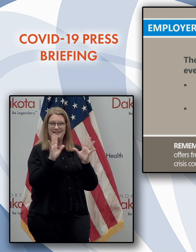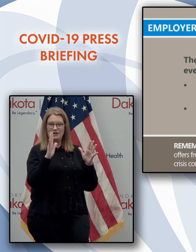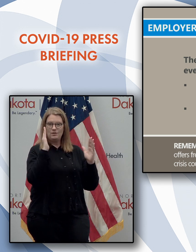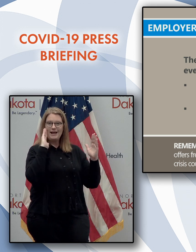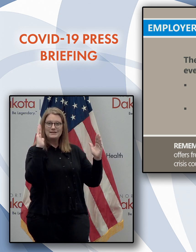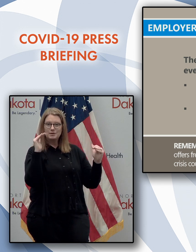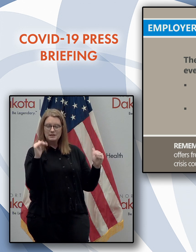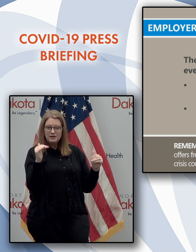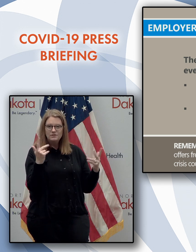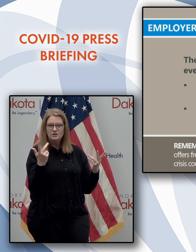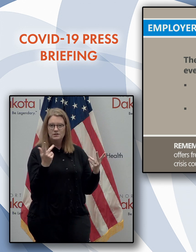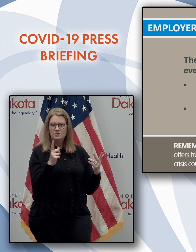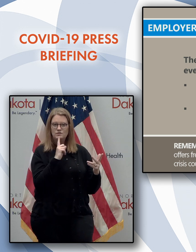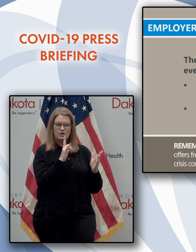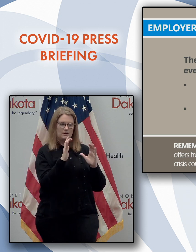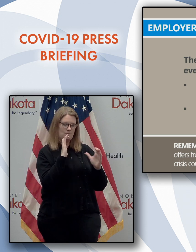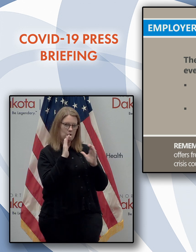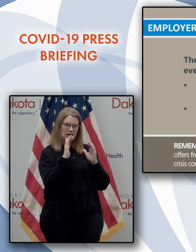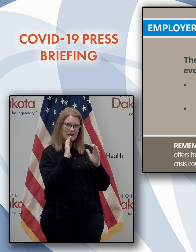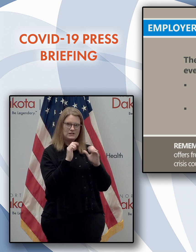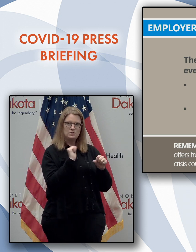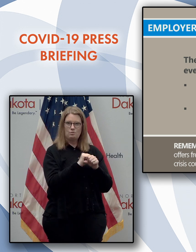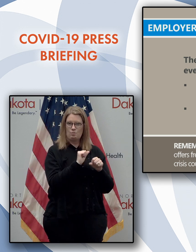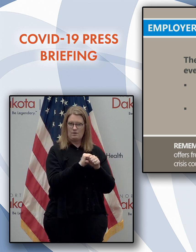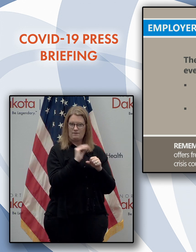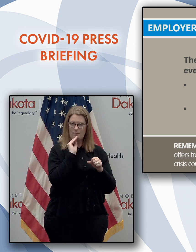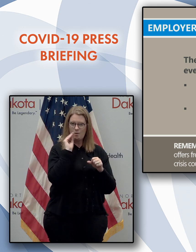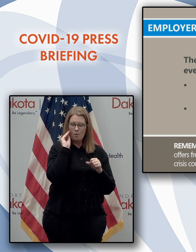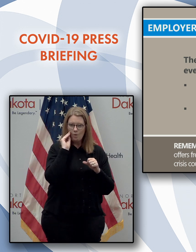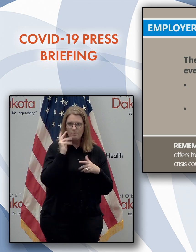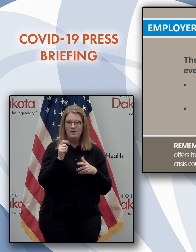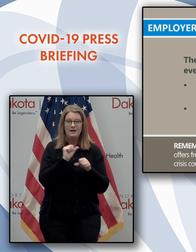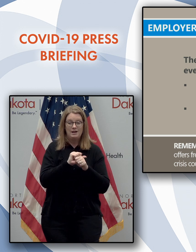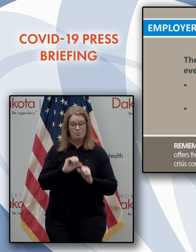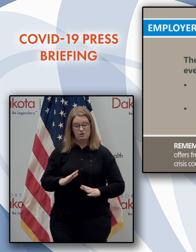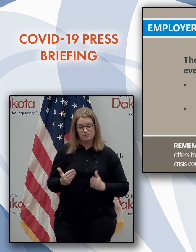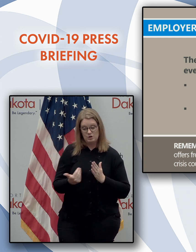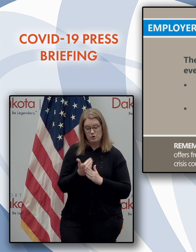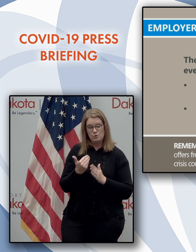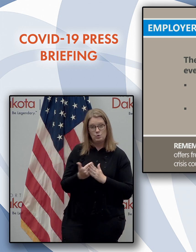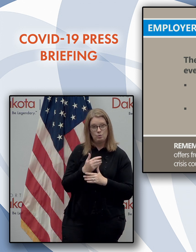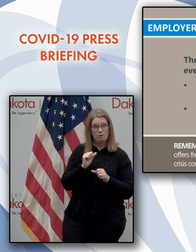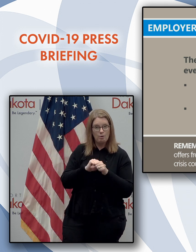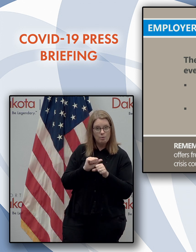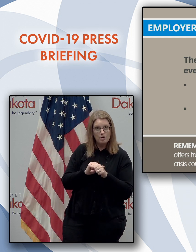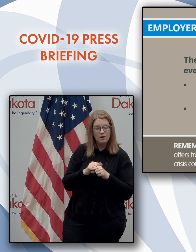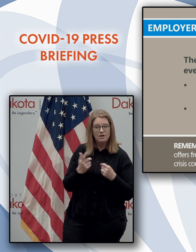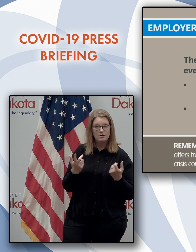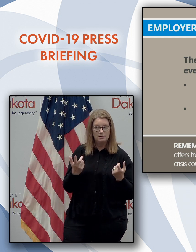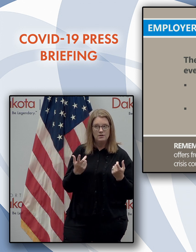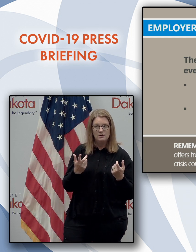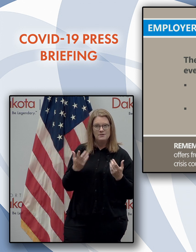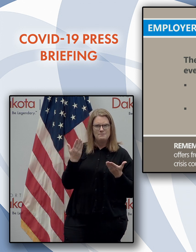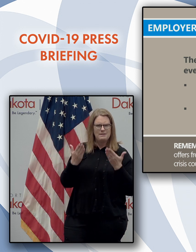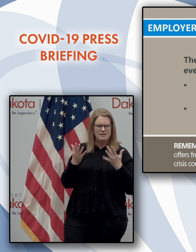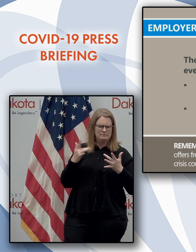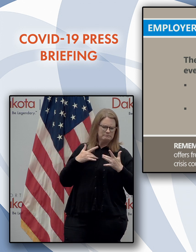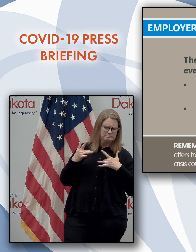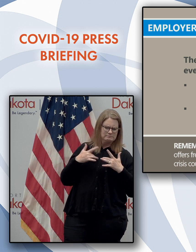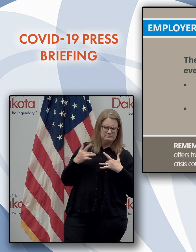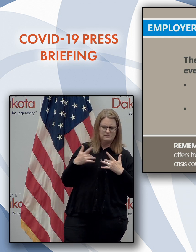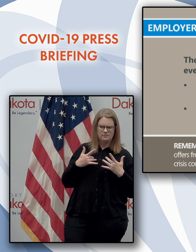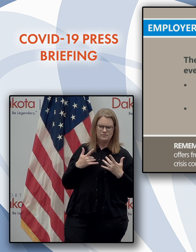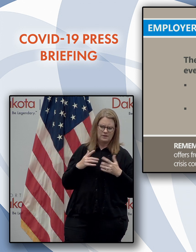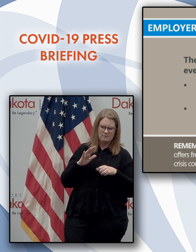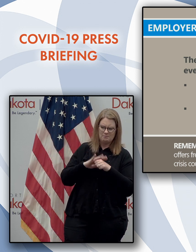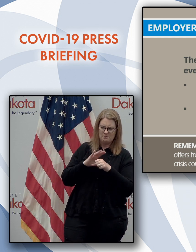expectations for productivity and communication when working from home. Employees that are new to working from a remote environment may worry about how their work is